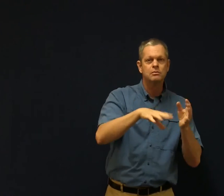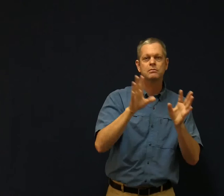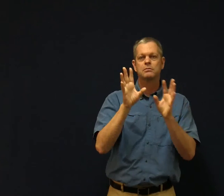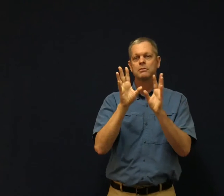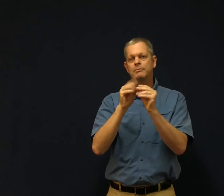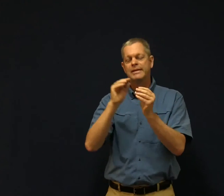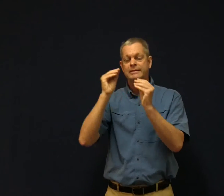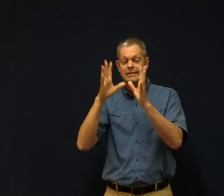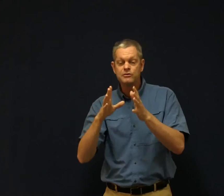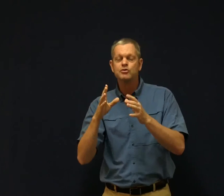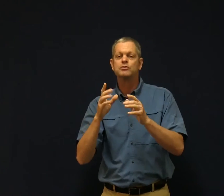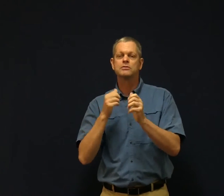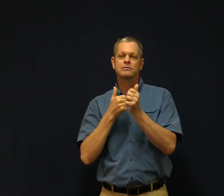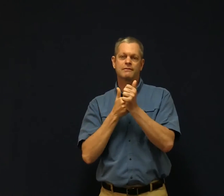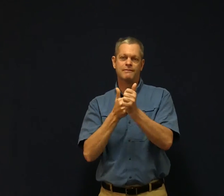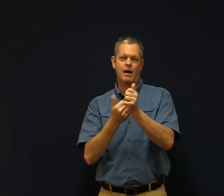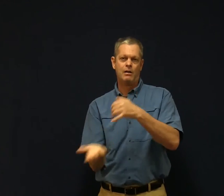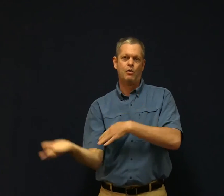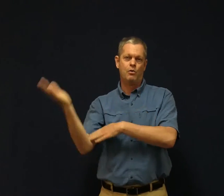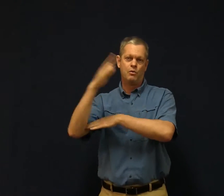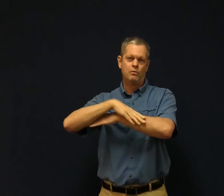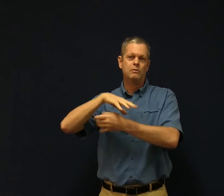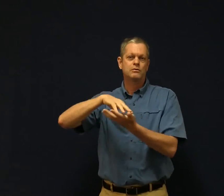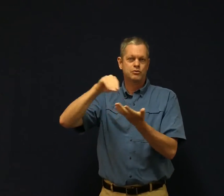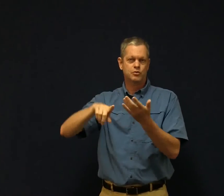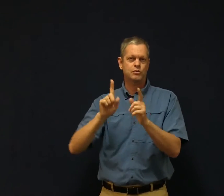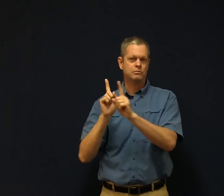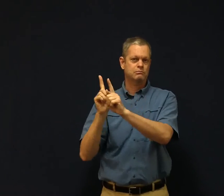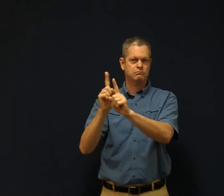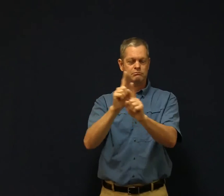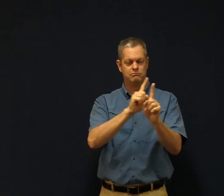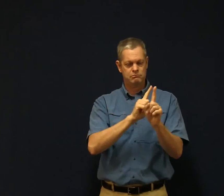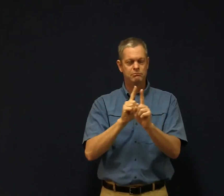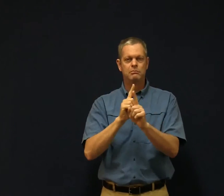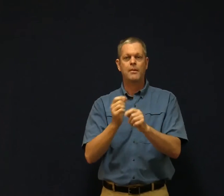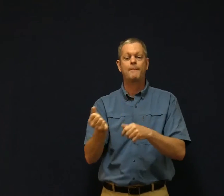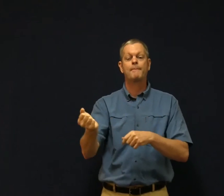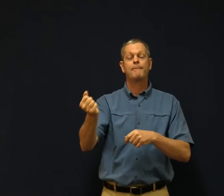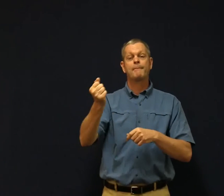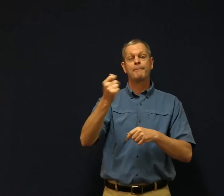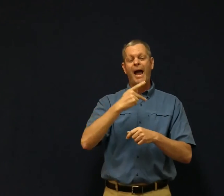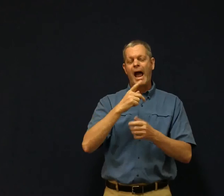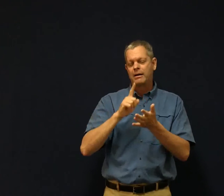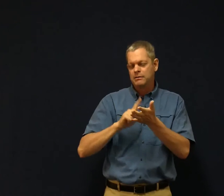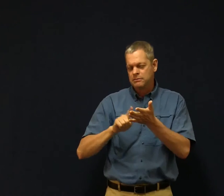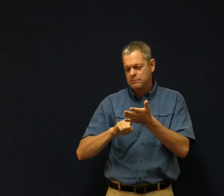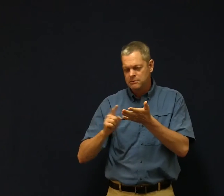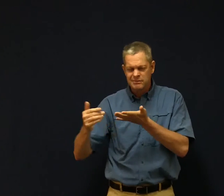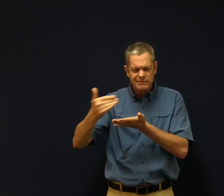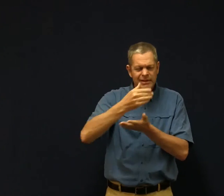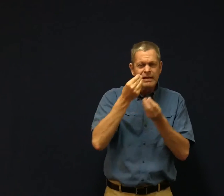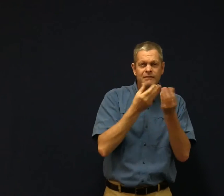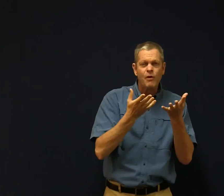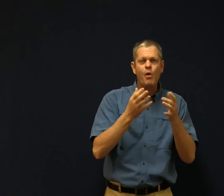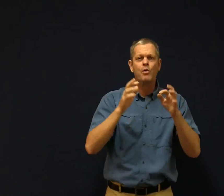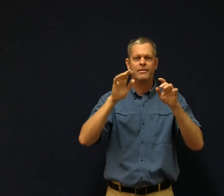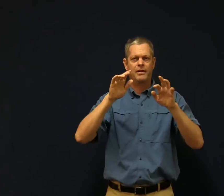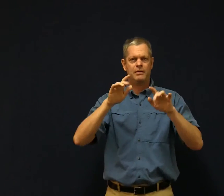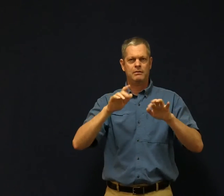system. We visit the school for an all-day observation, taking opportunities to meet with students,